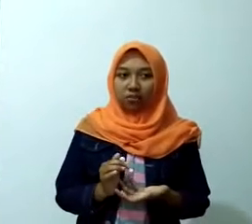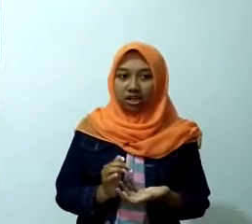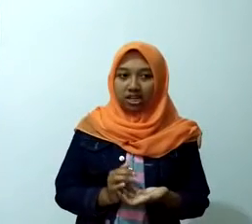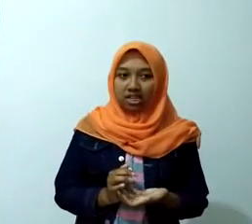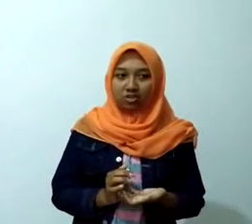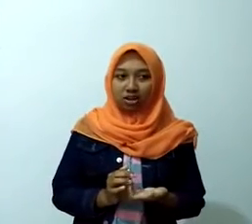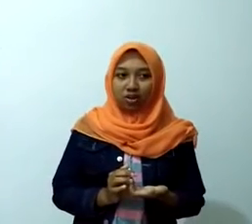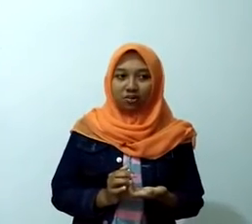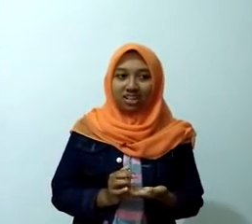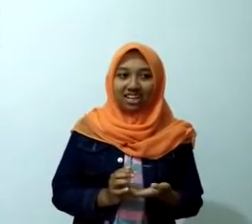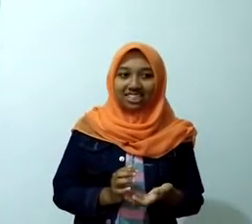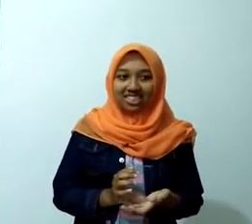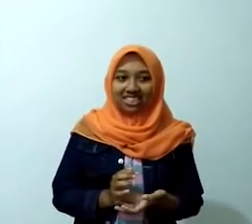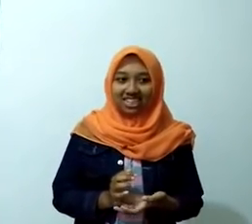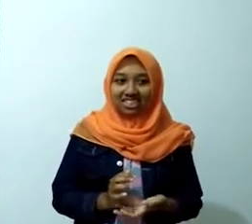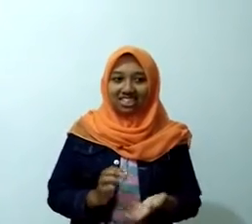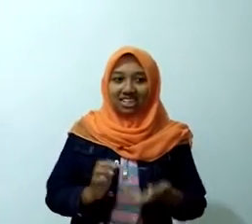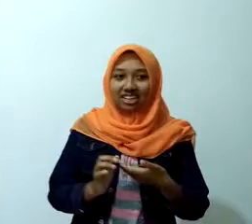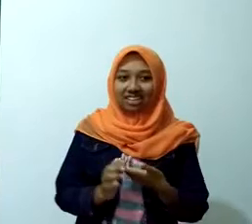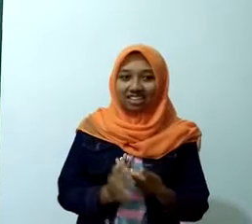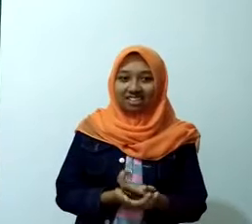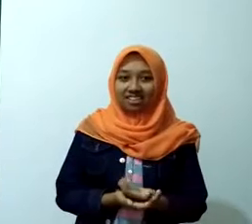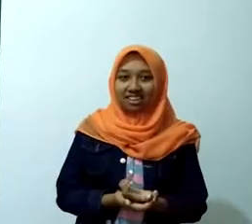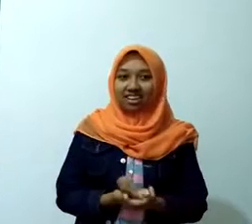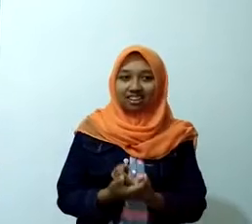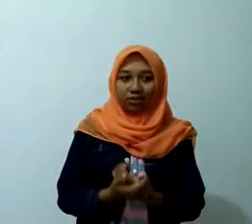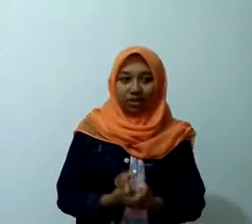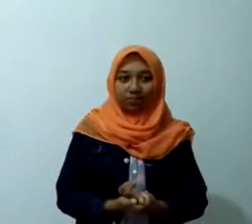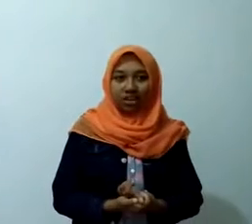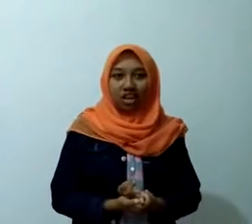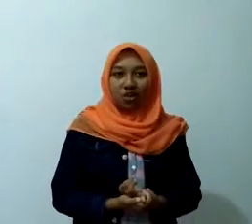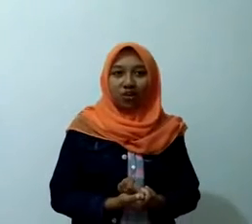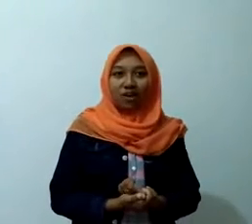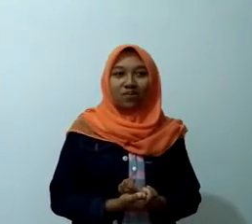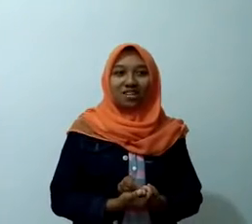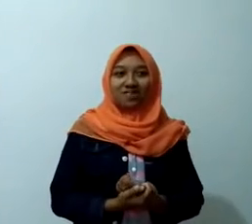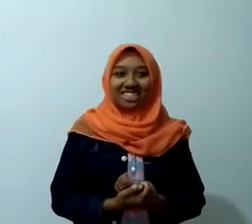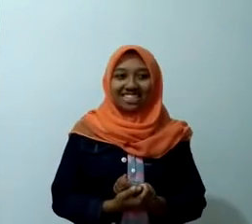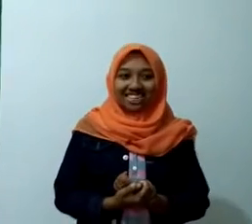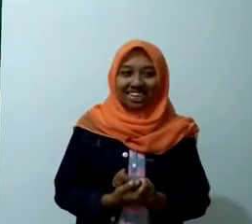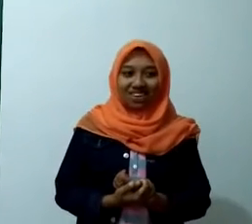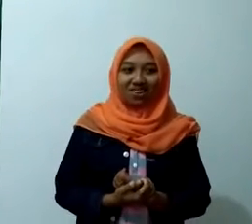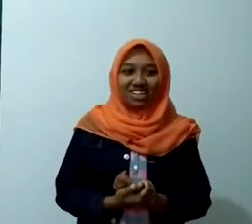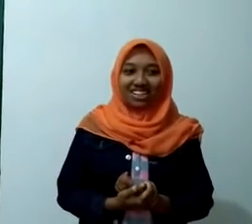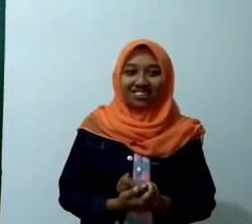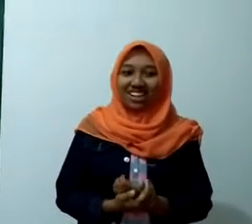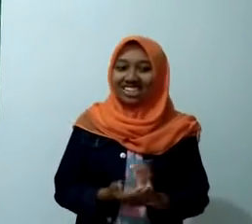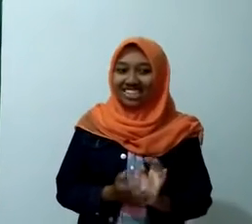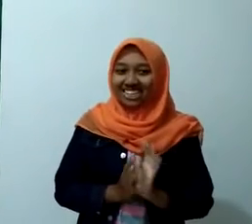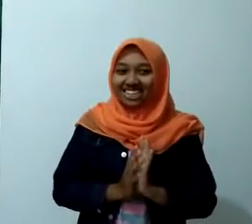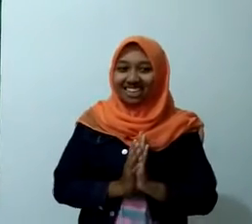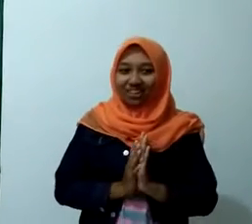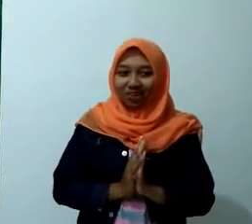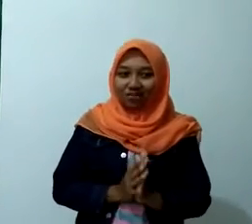extensive vocabulary is one of the latest challenges in learning a second language. Vocabulary mastery. In order to understand